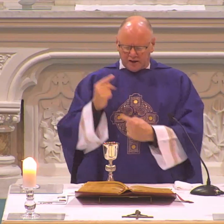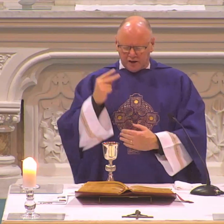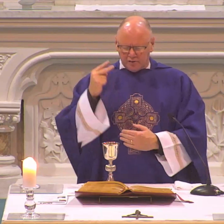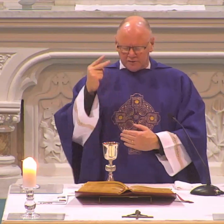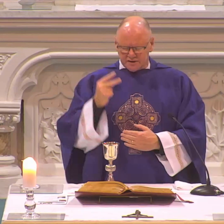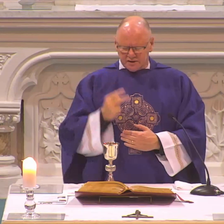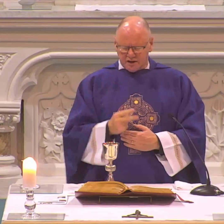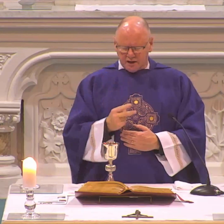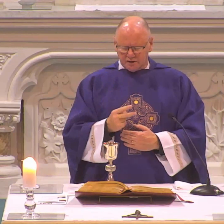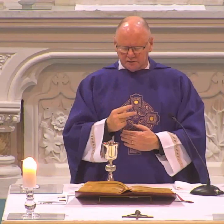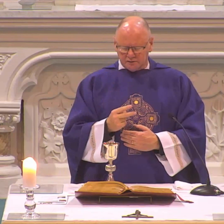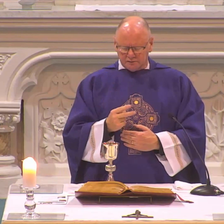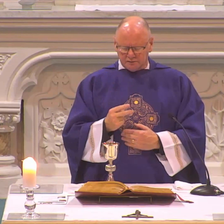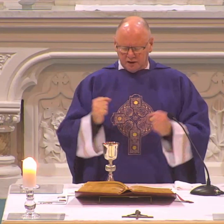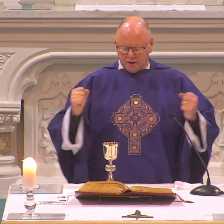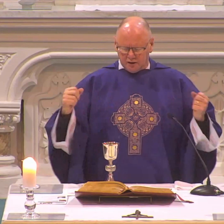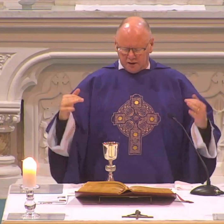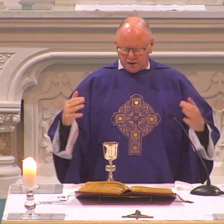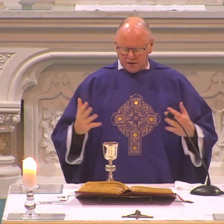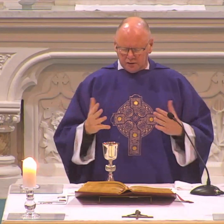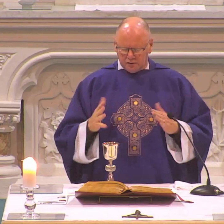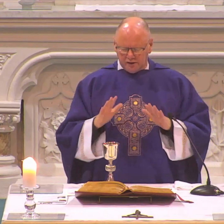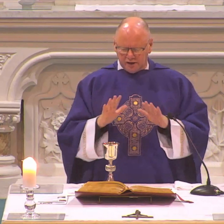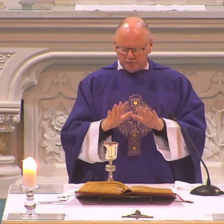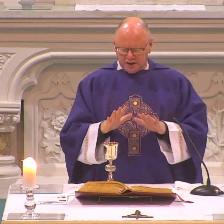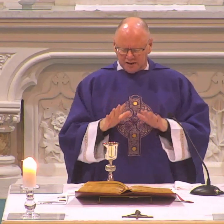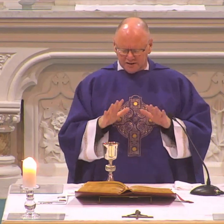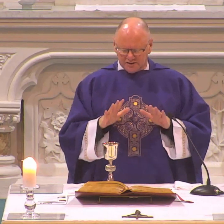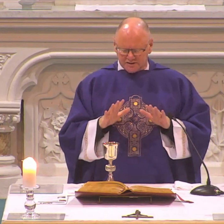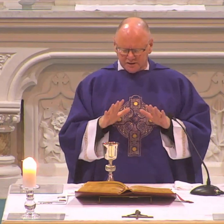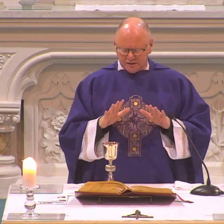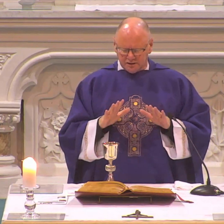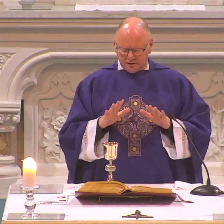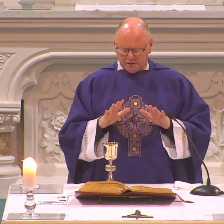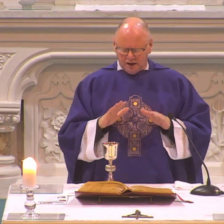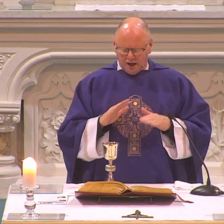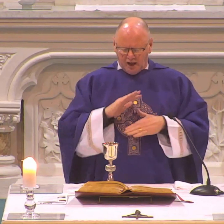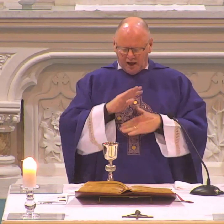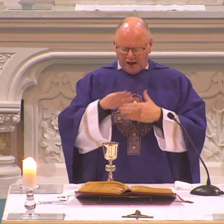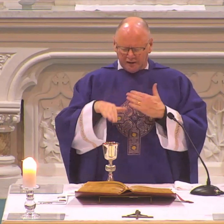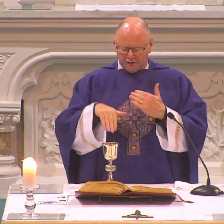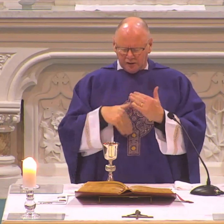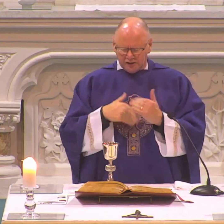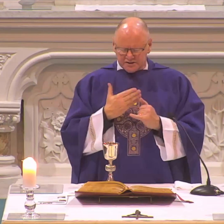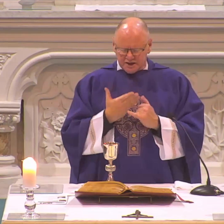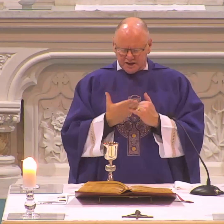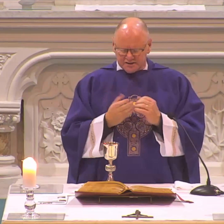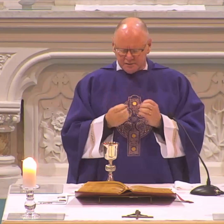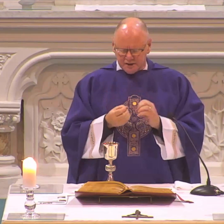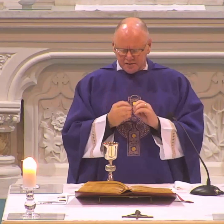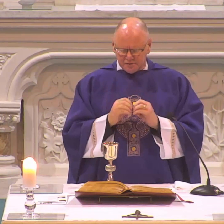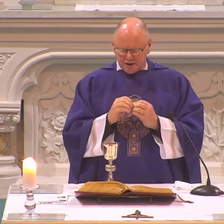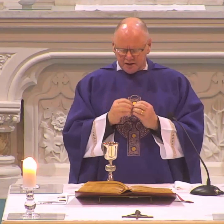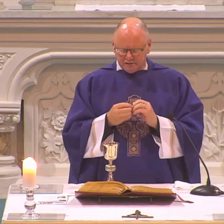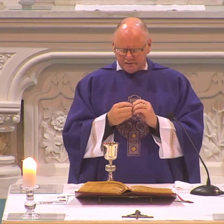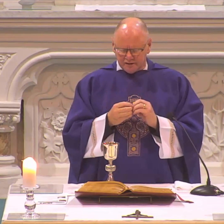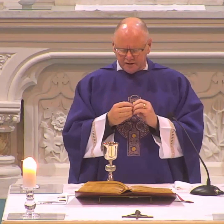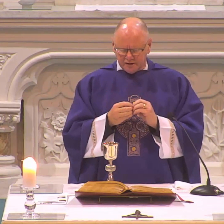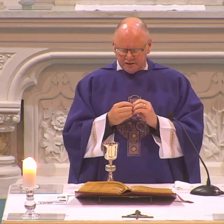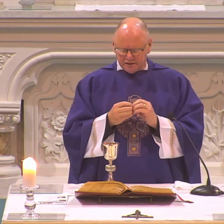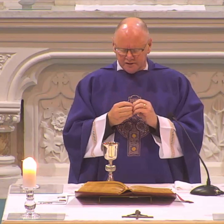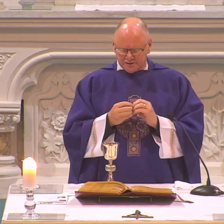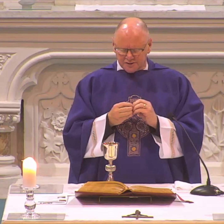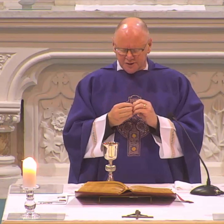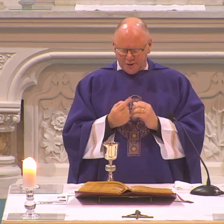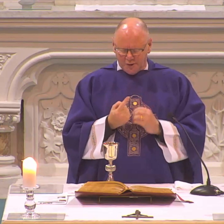he comes again in glory and majesty, and all his last made